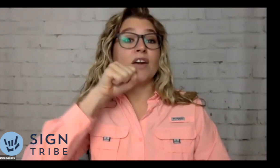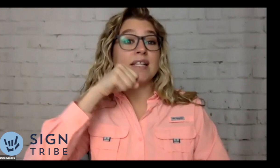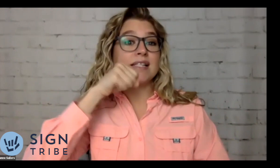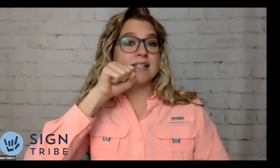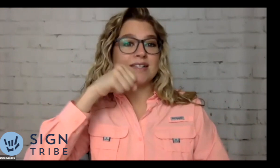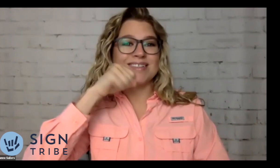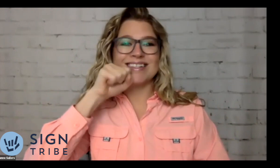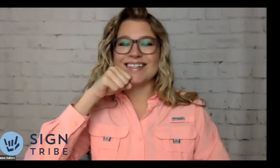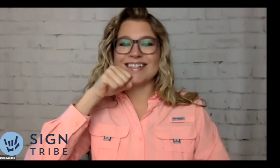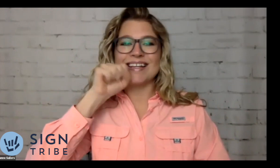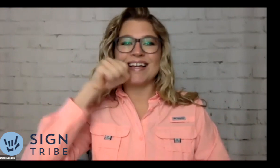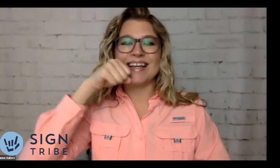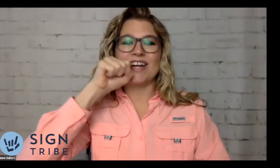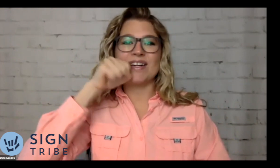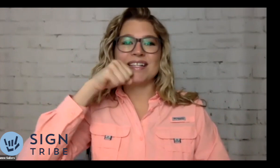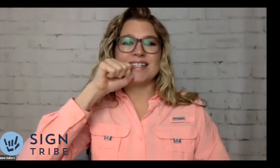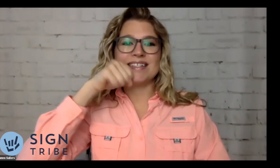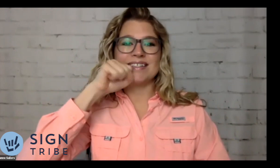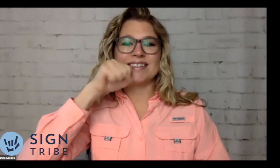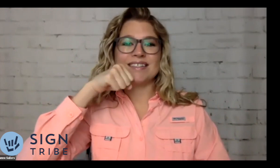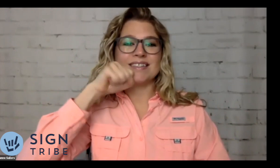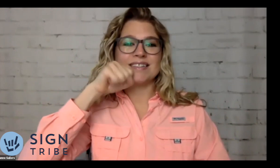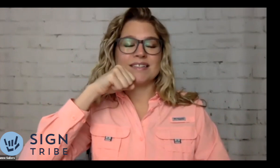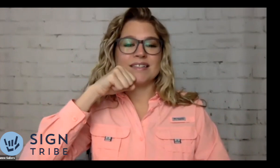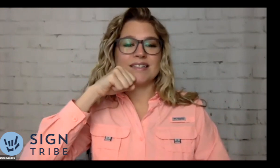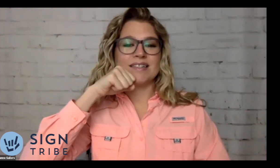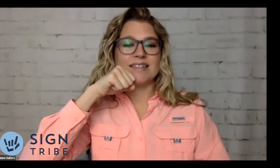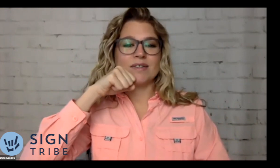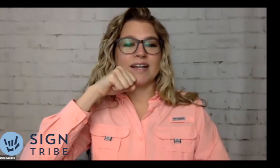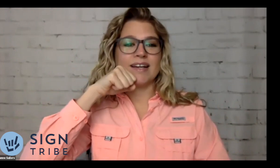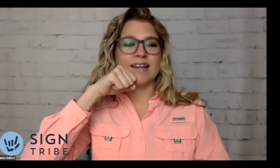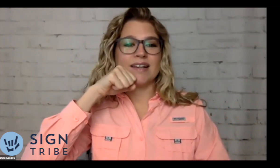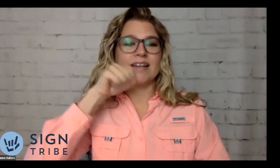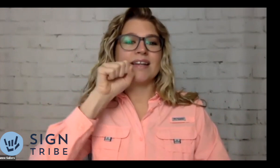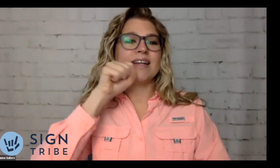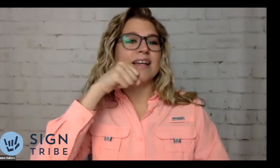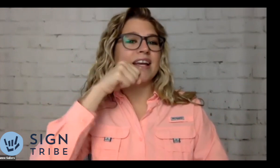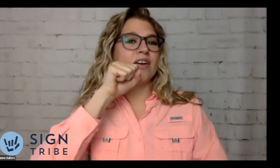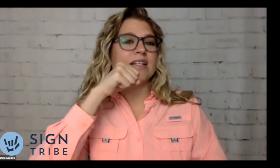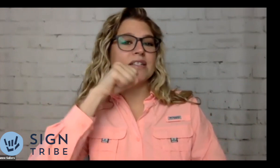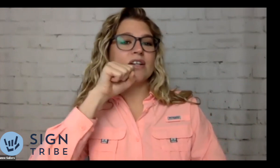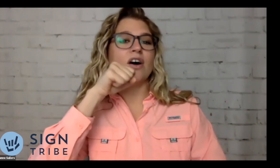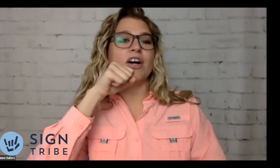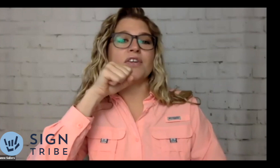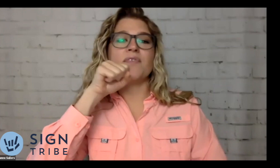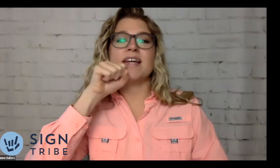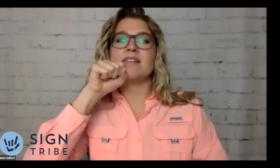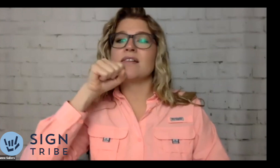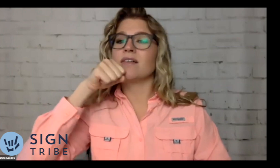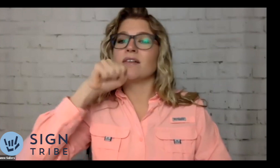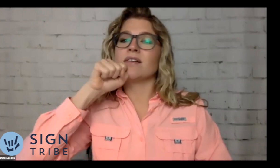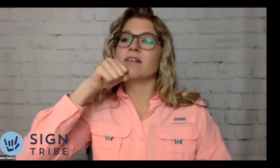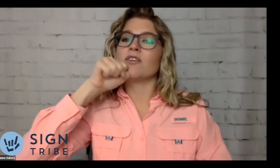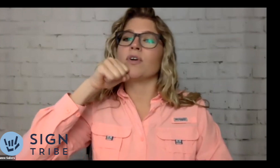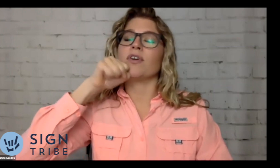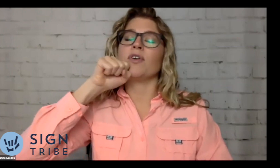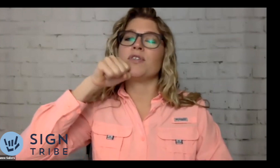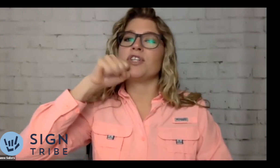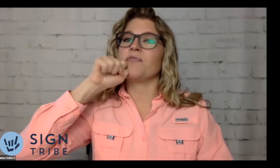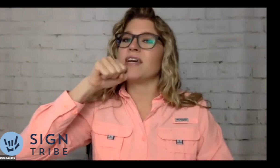Carrots. Carrot. Okay? Carrot on your face or close to your face if you